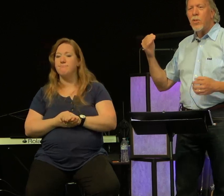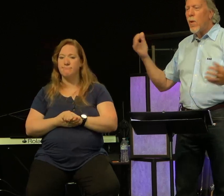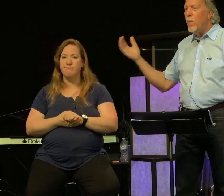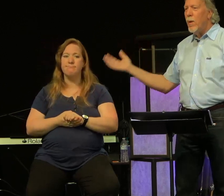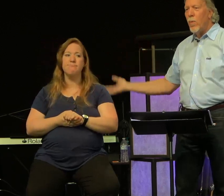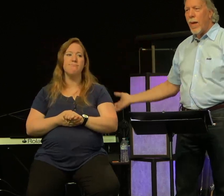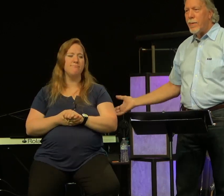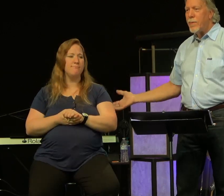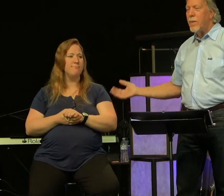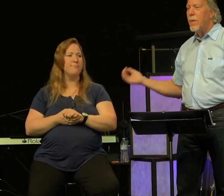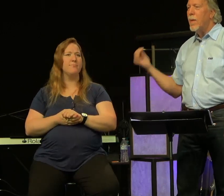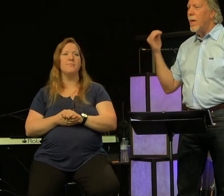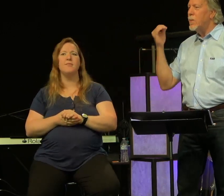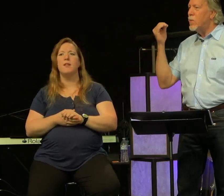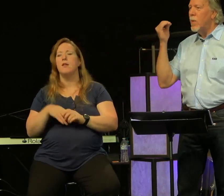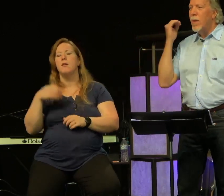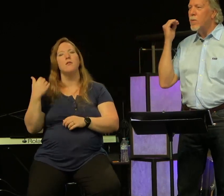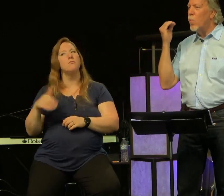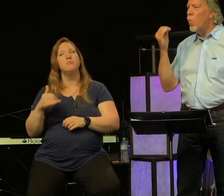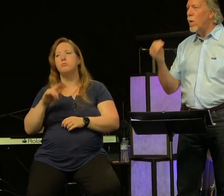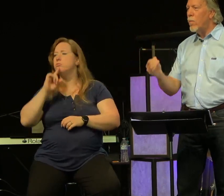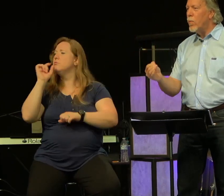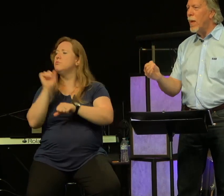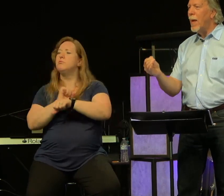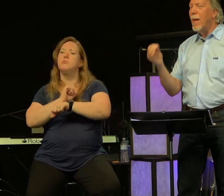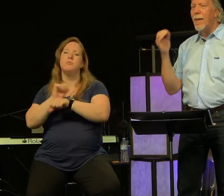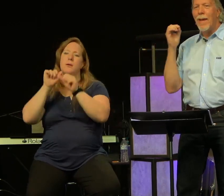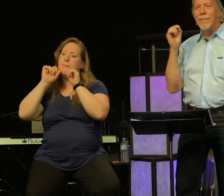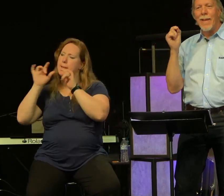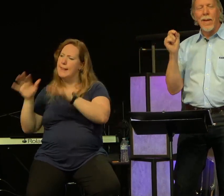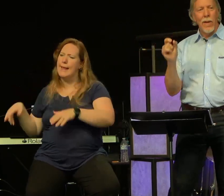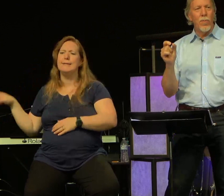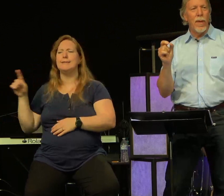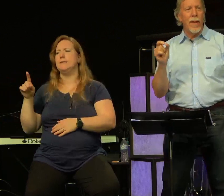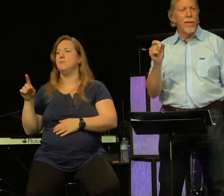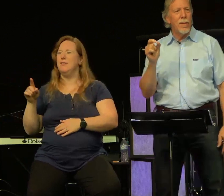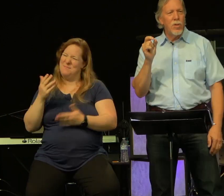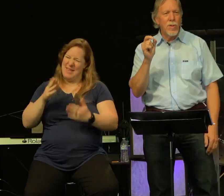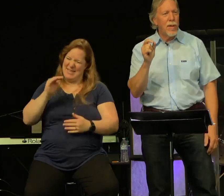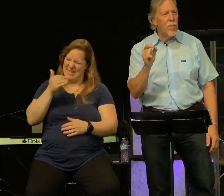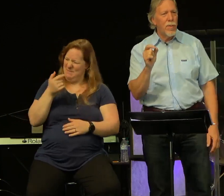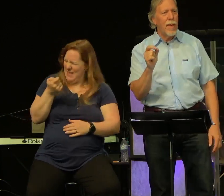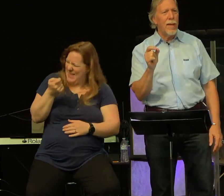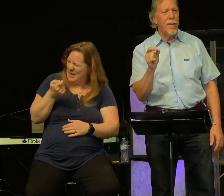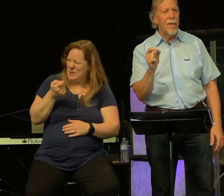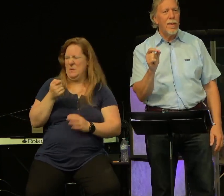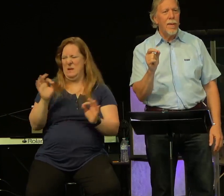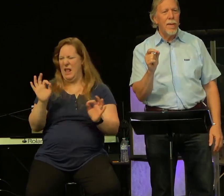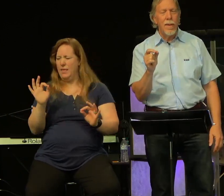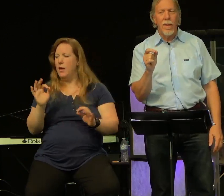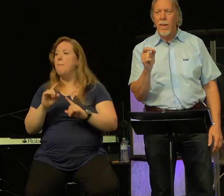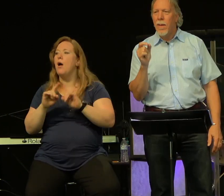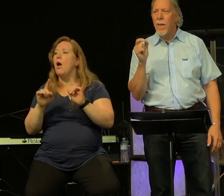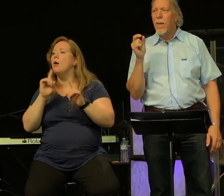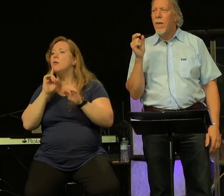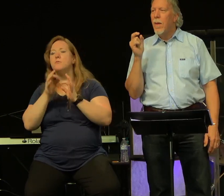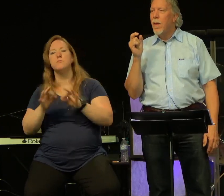In so many ways, it's a wonderful thing, and yet it's a little thing. Just a little thing.